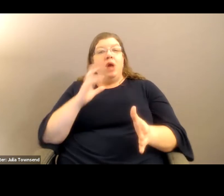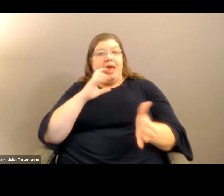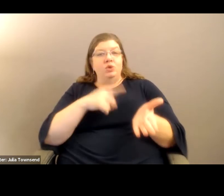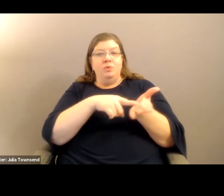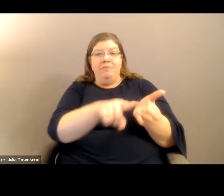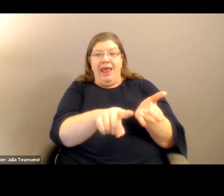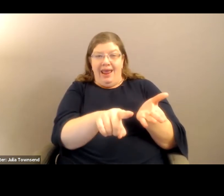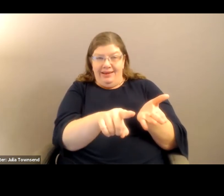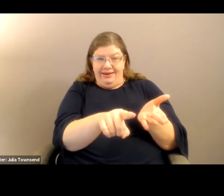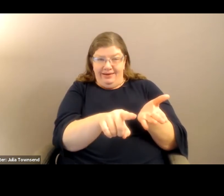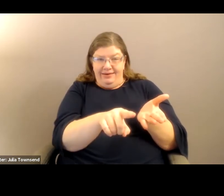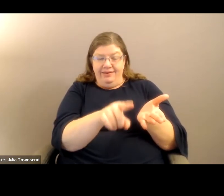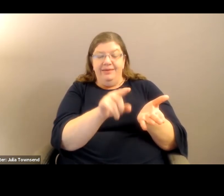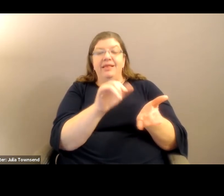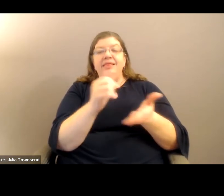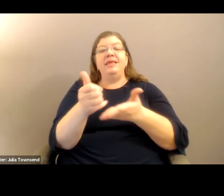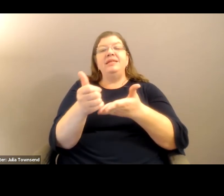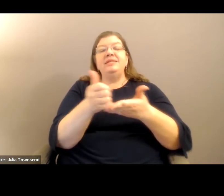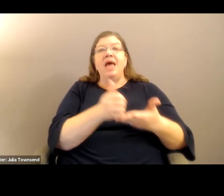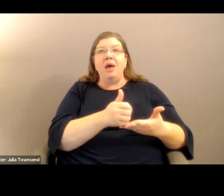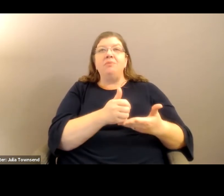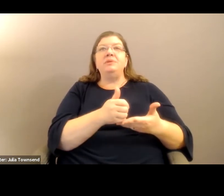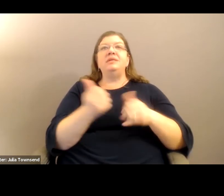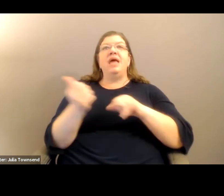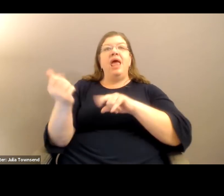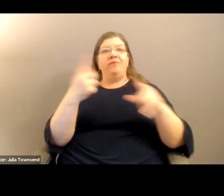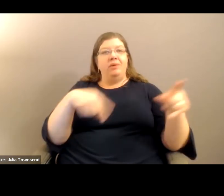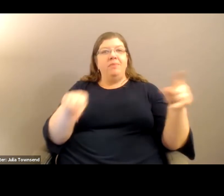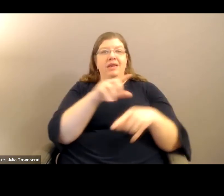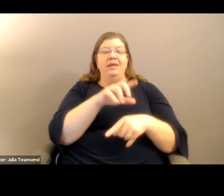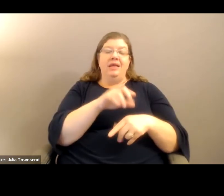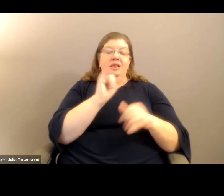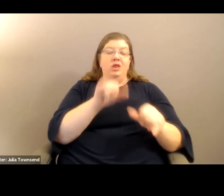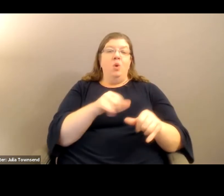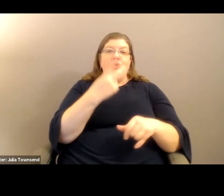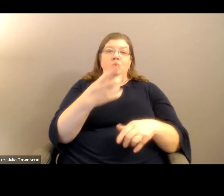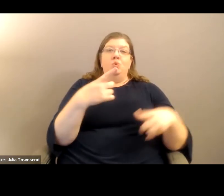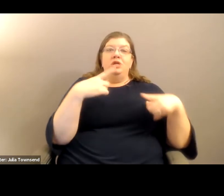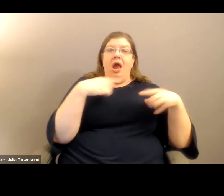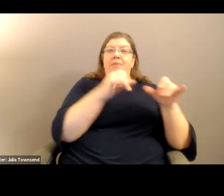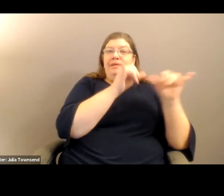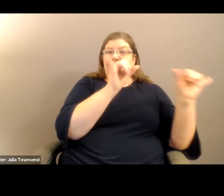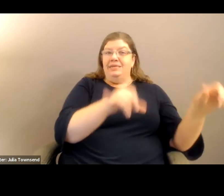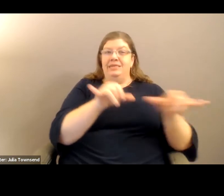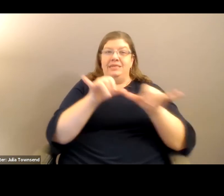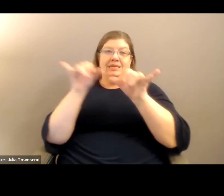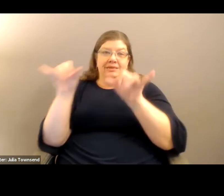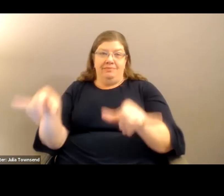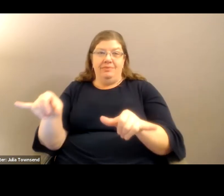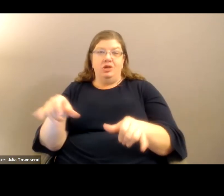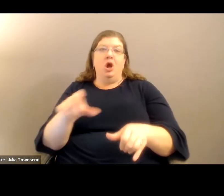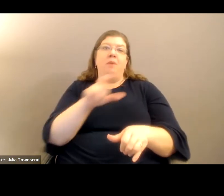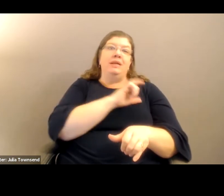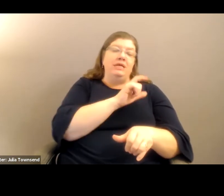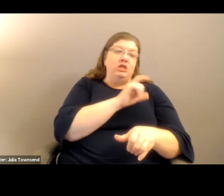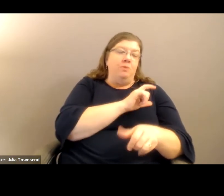So this helps pretty much everyone that's in the PERS and STIRS situation. It helps our police departments,